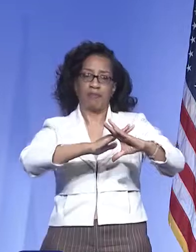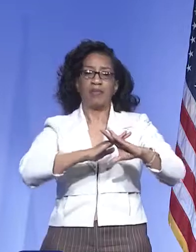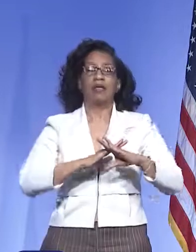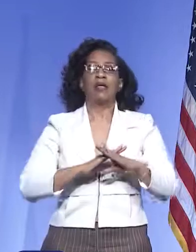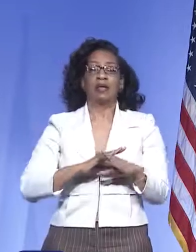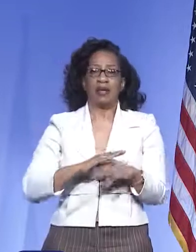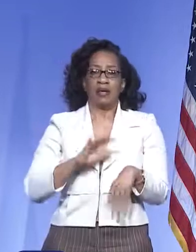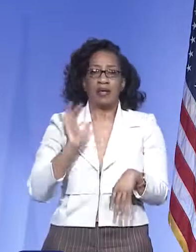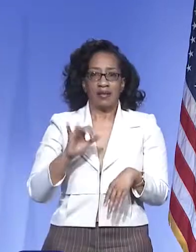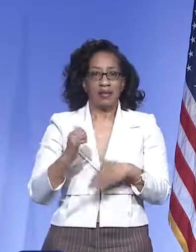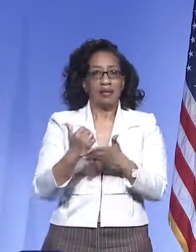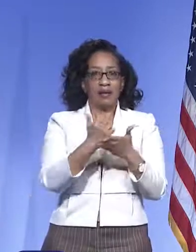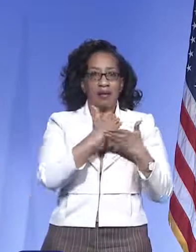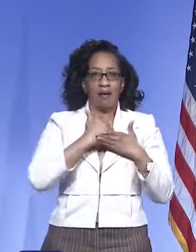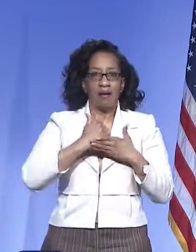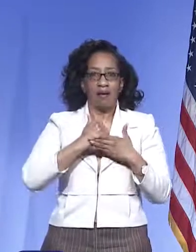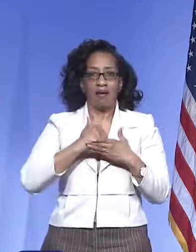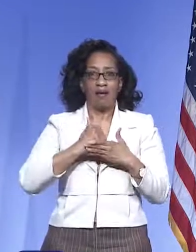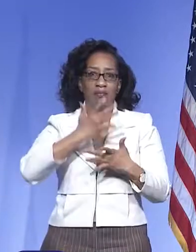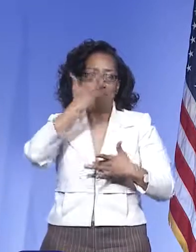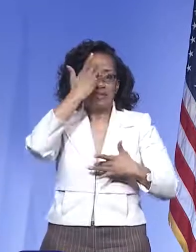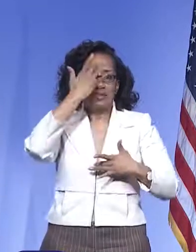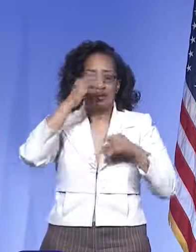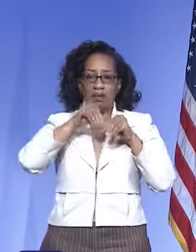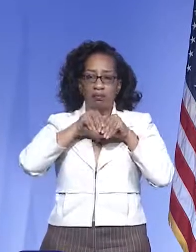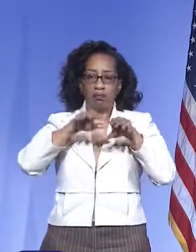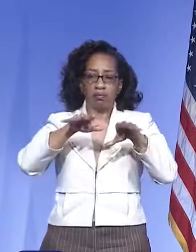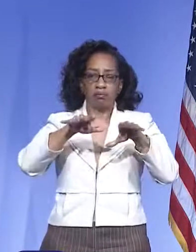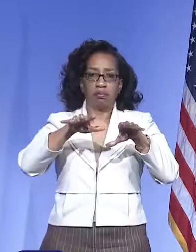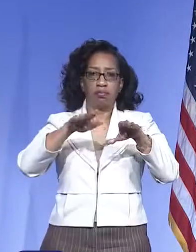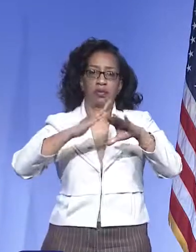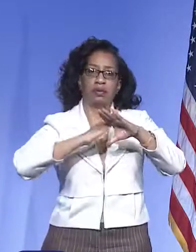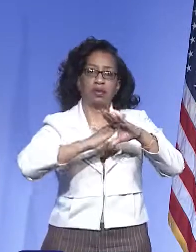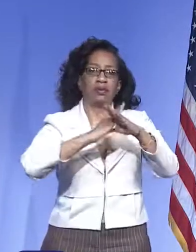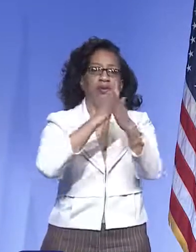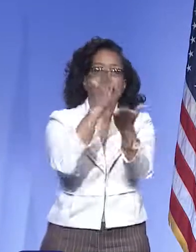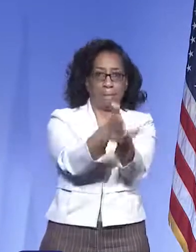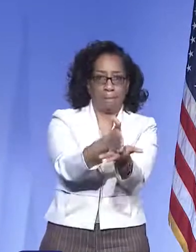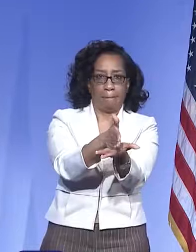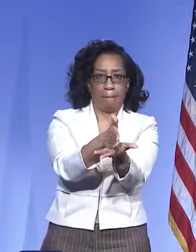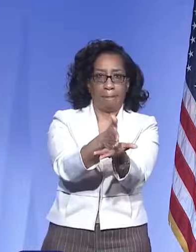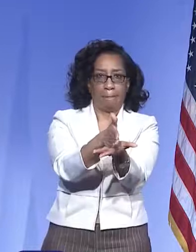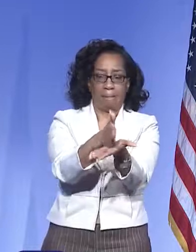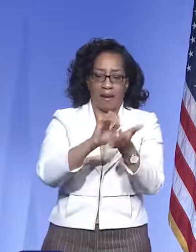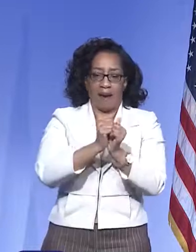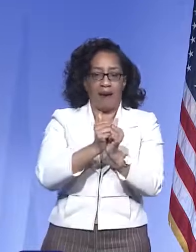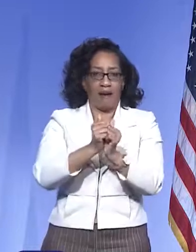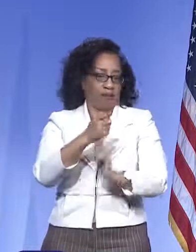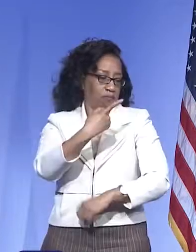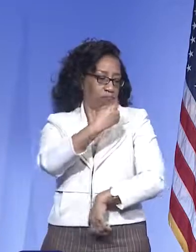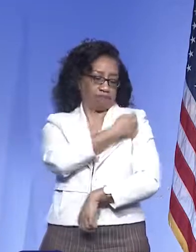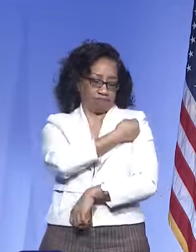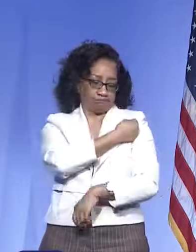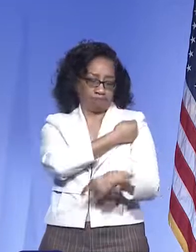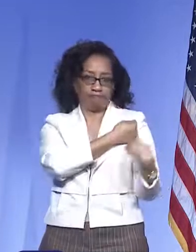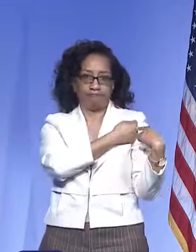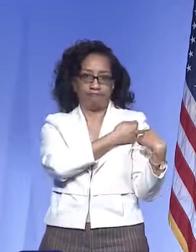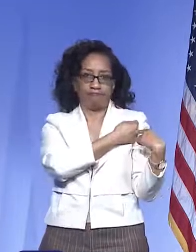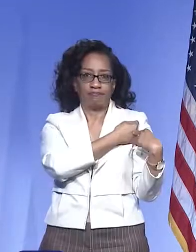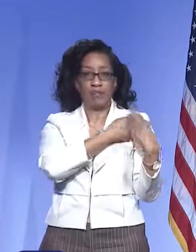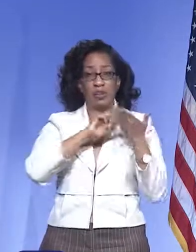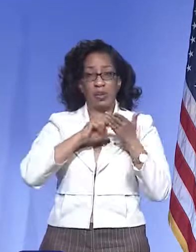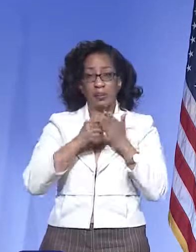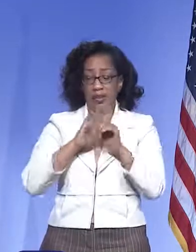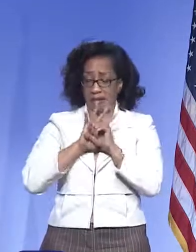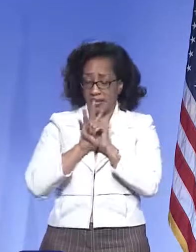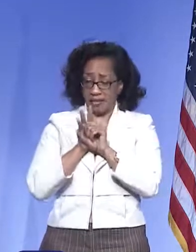the pandemic, is to get herd immunity through vaccination, so the virus just has fewer